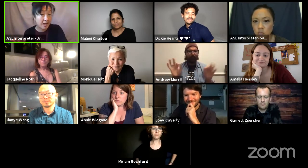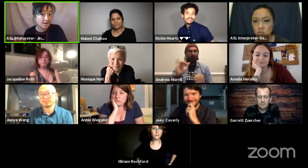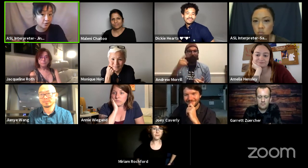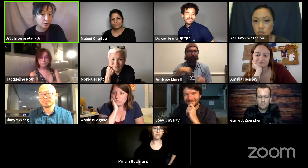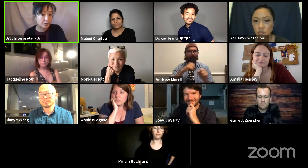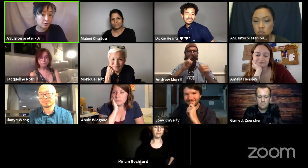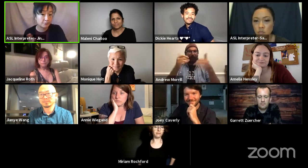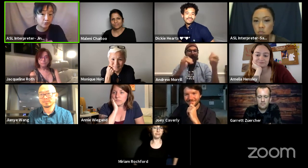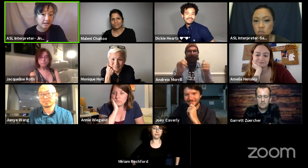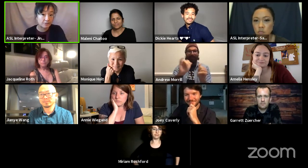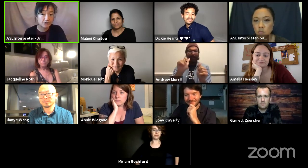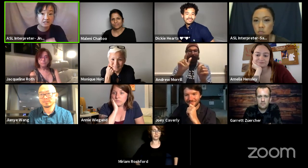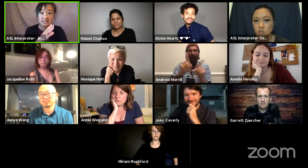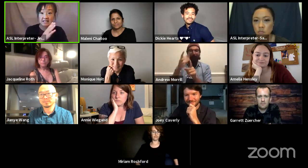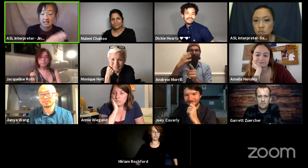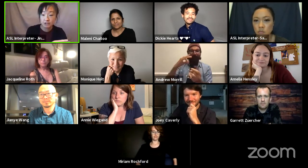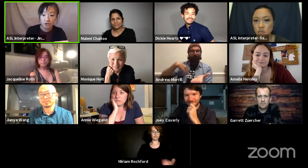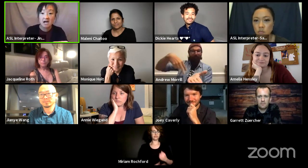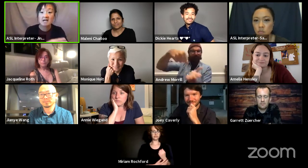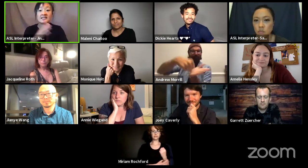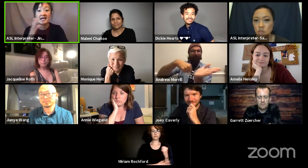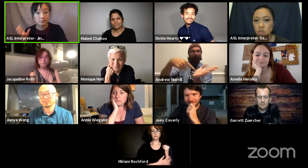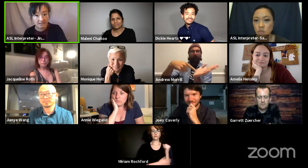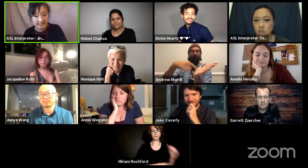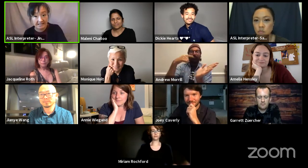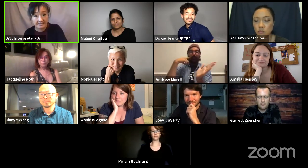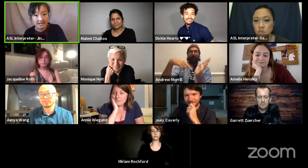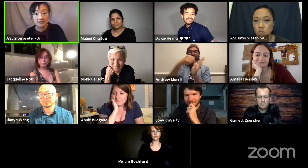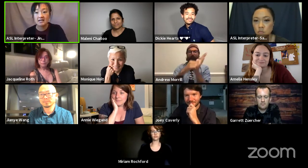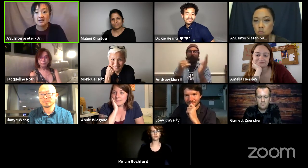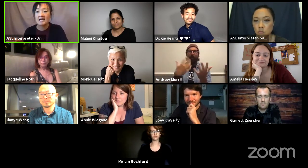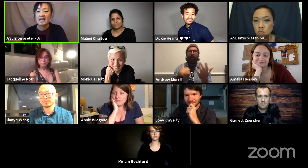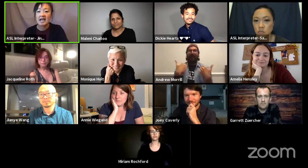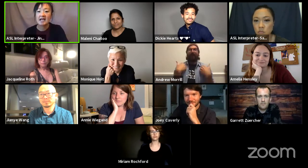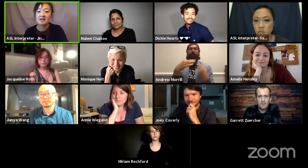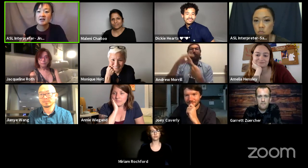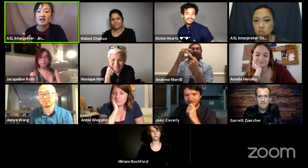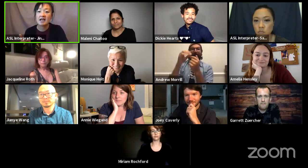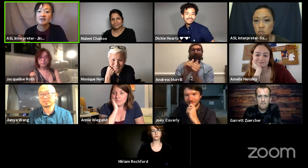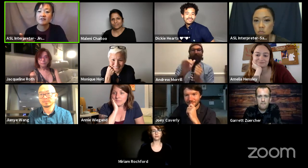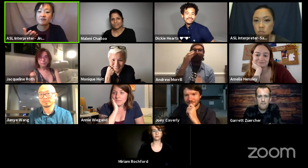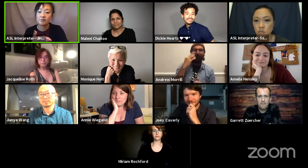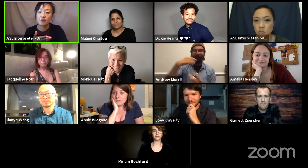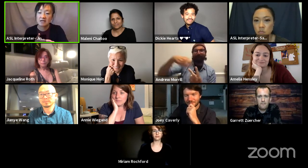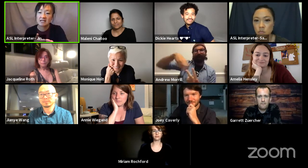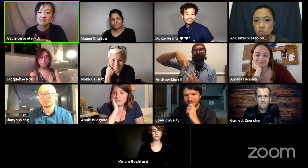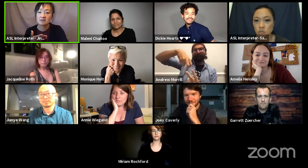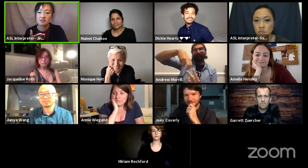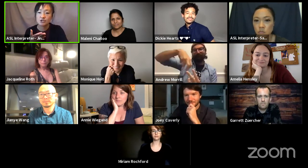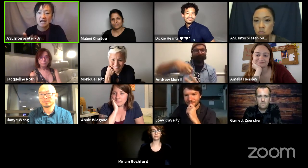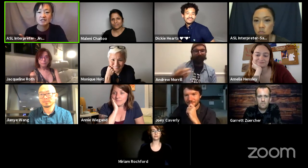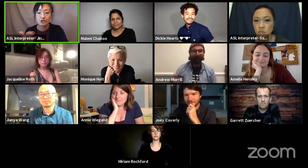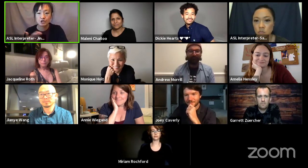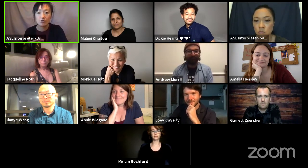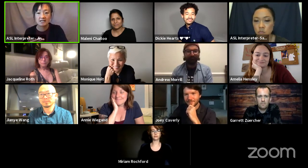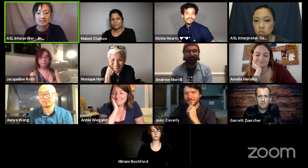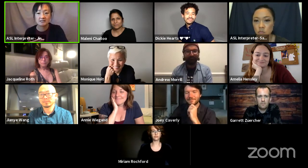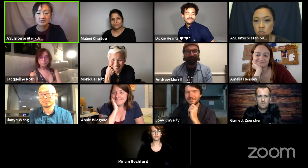and forth between both languages, the English gloss as well as ASL. And for Monique, she had to show us what